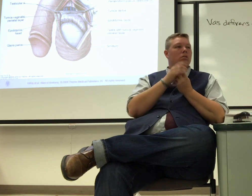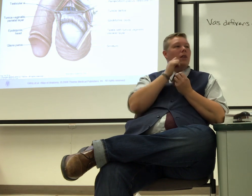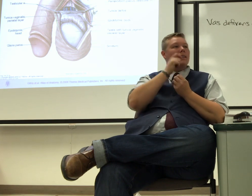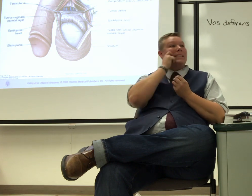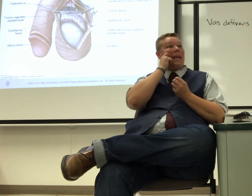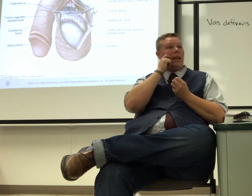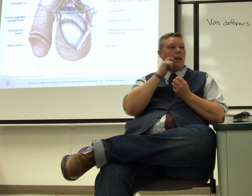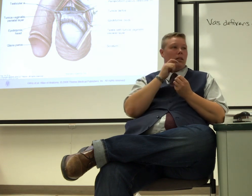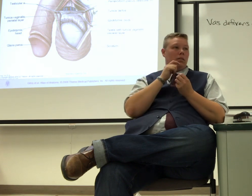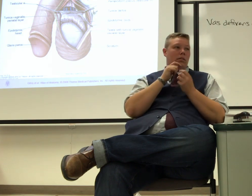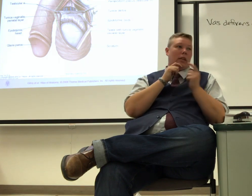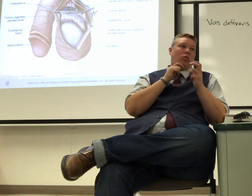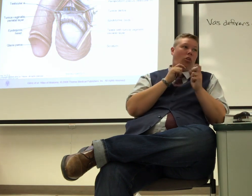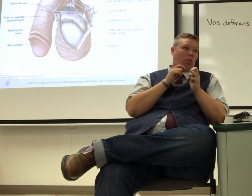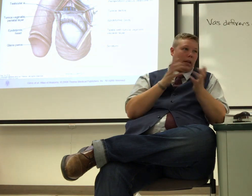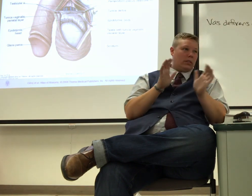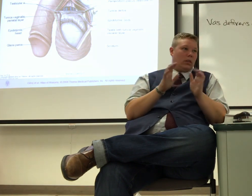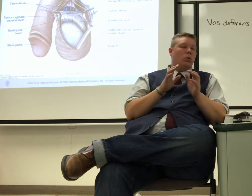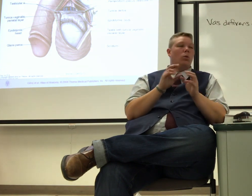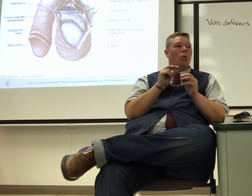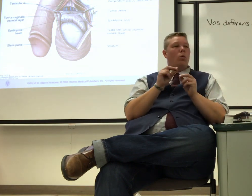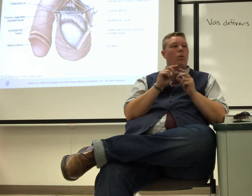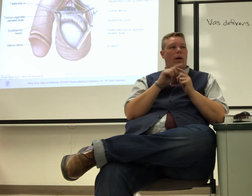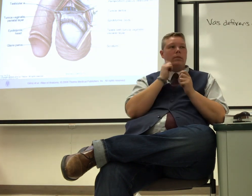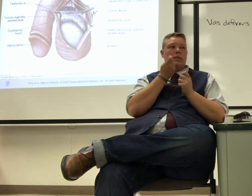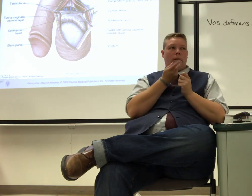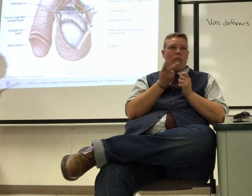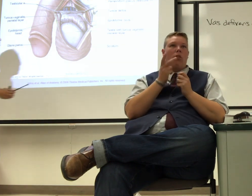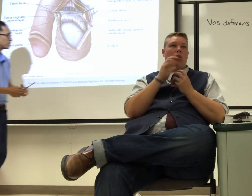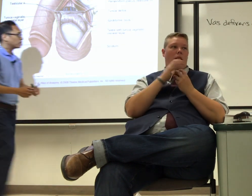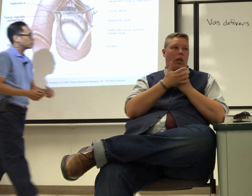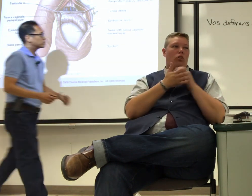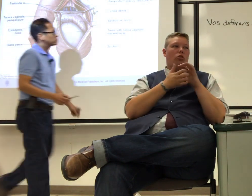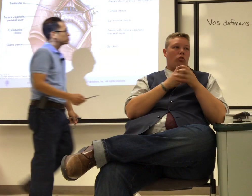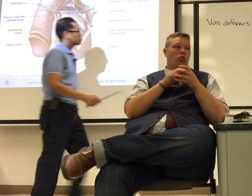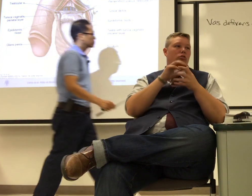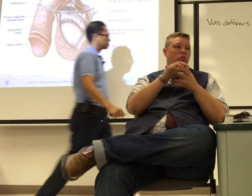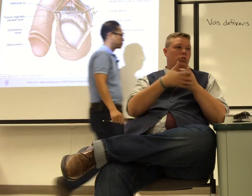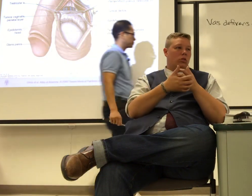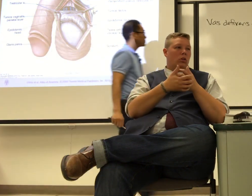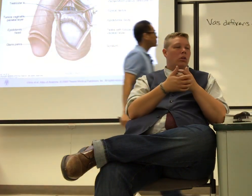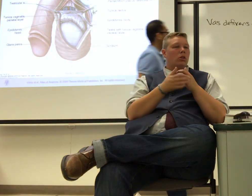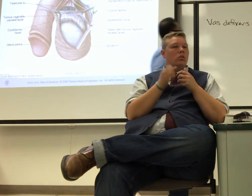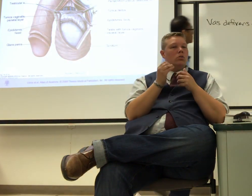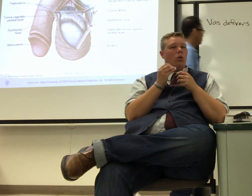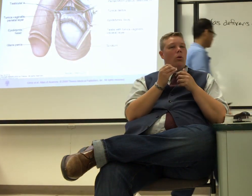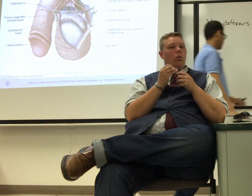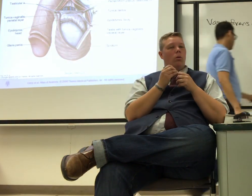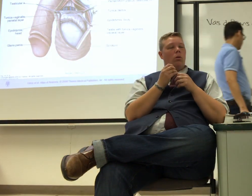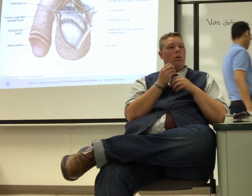then testes. Okay? So what we see is